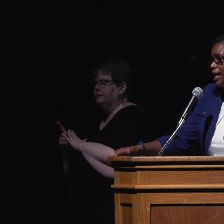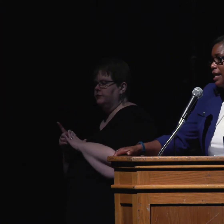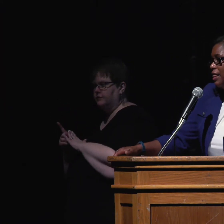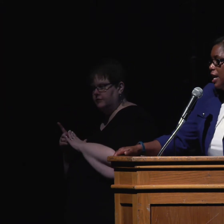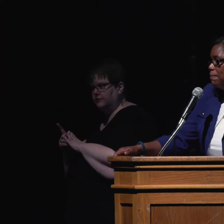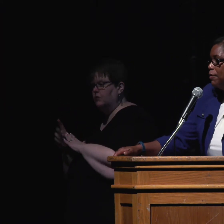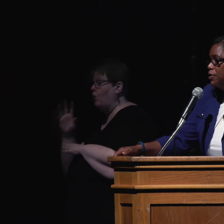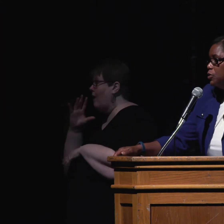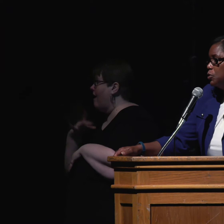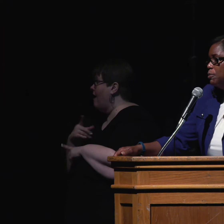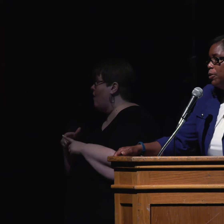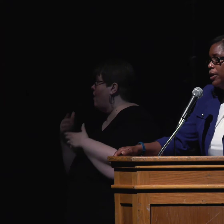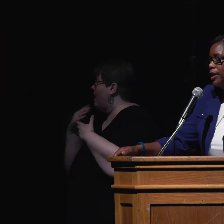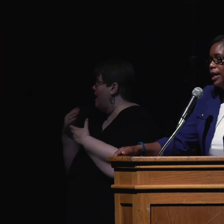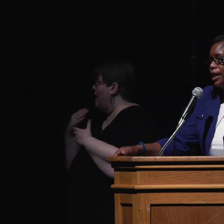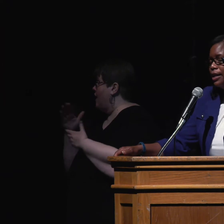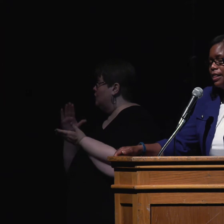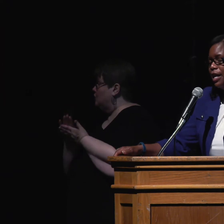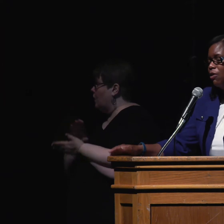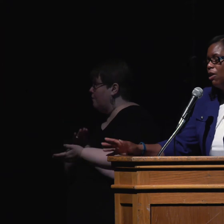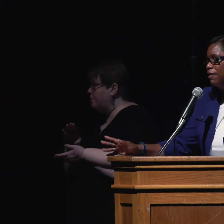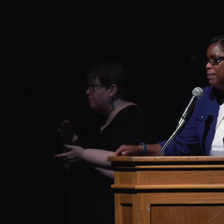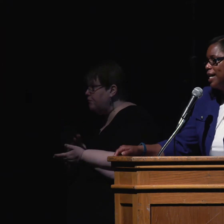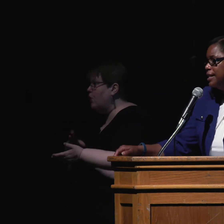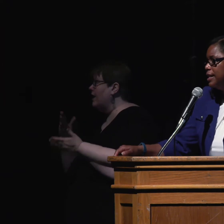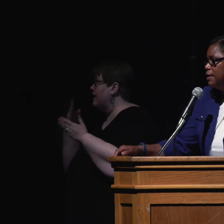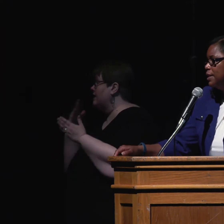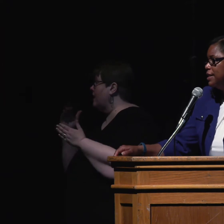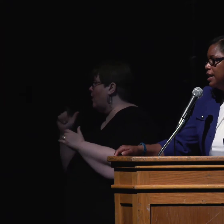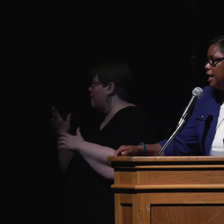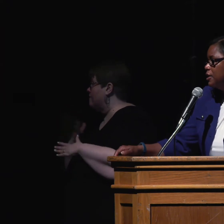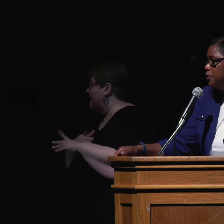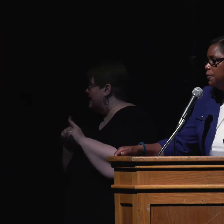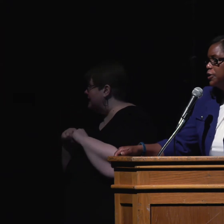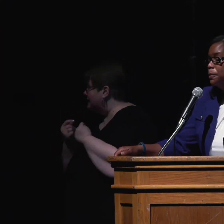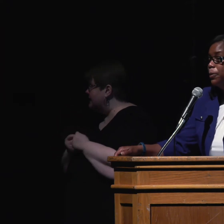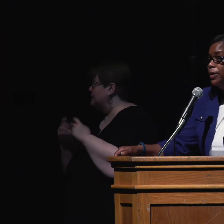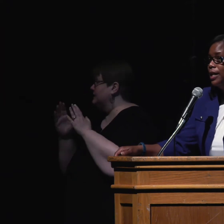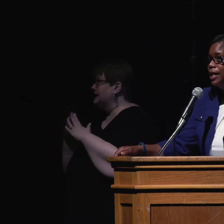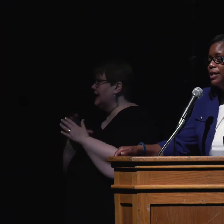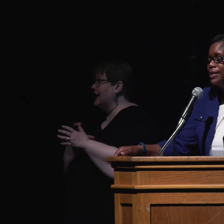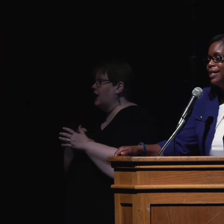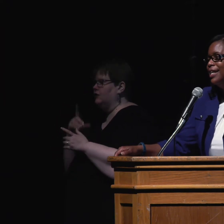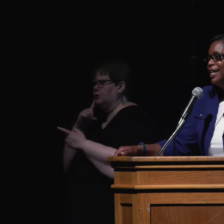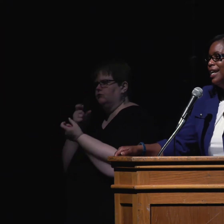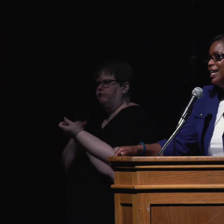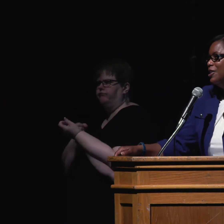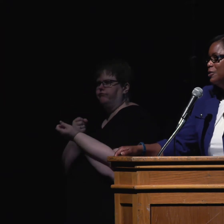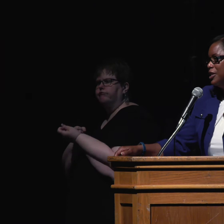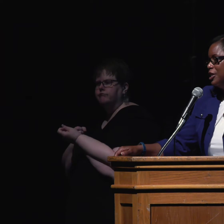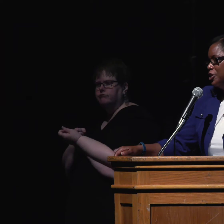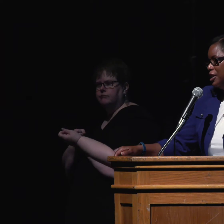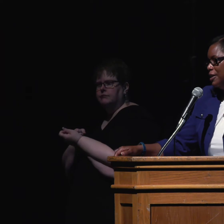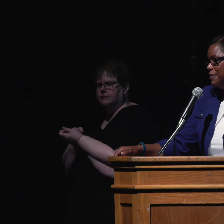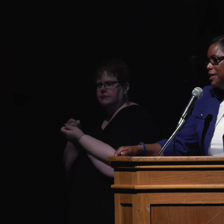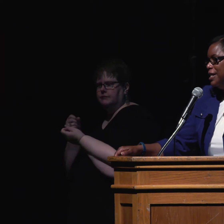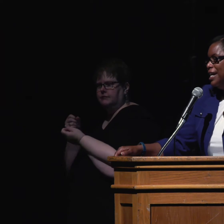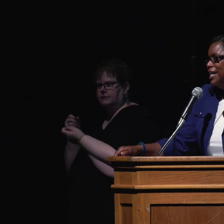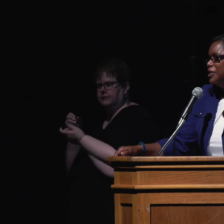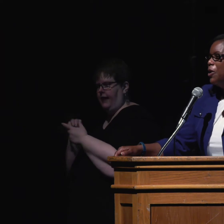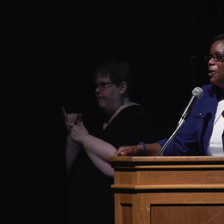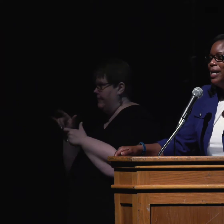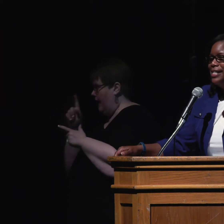So I'd like to thank both the school board, I'd like to thank all of my team and city council for supporting us in those